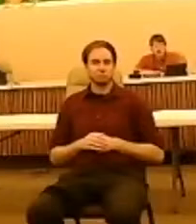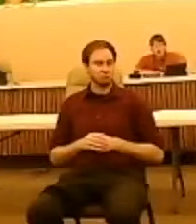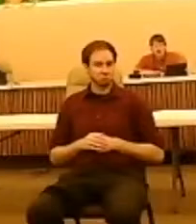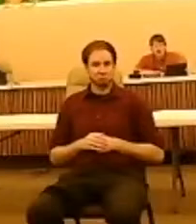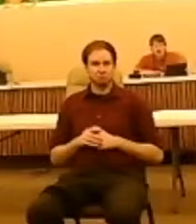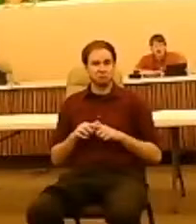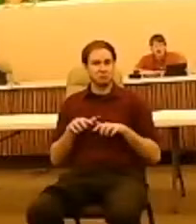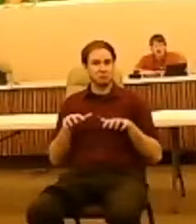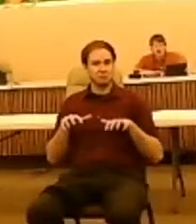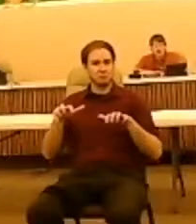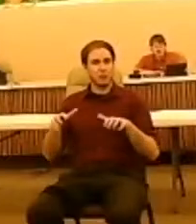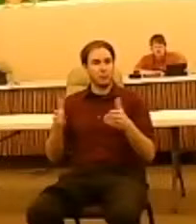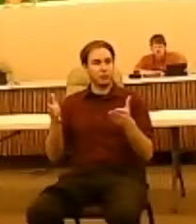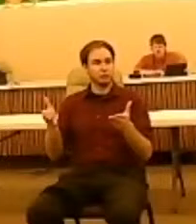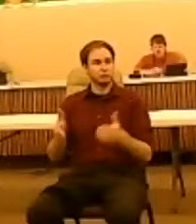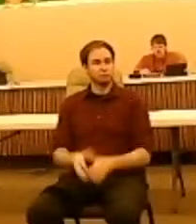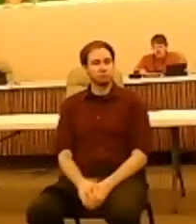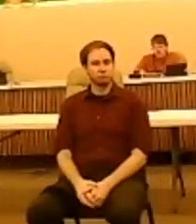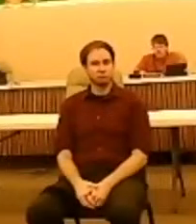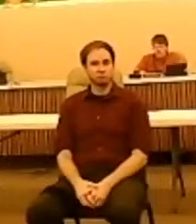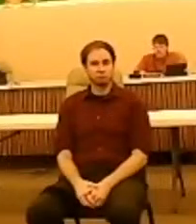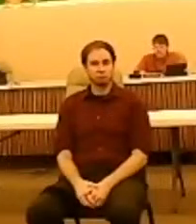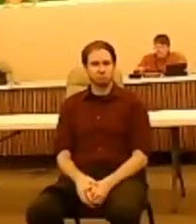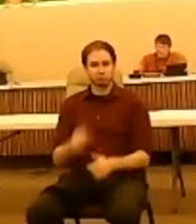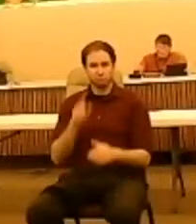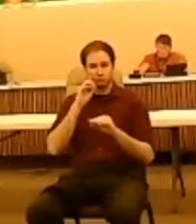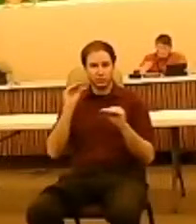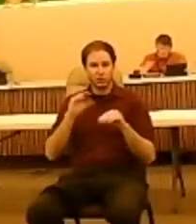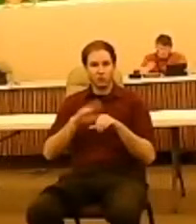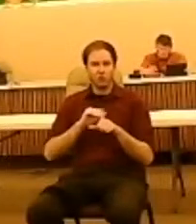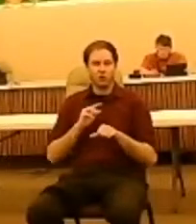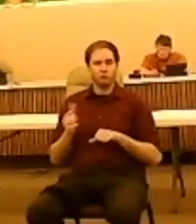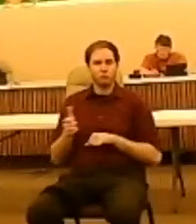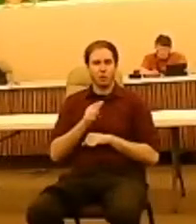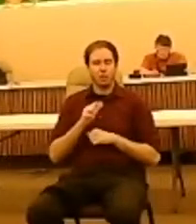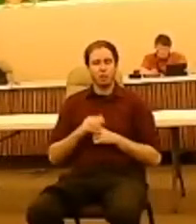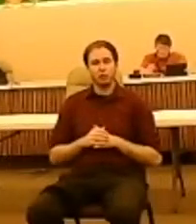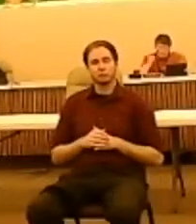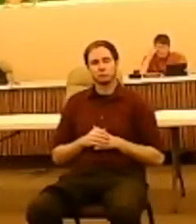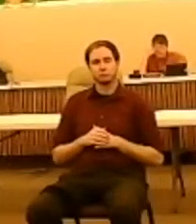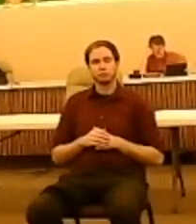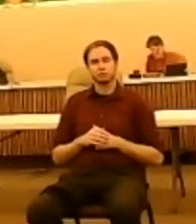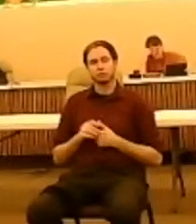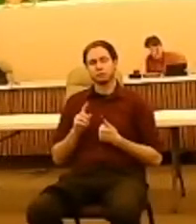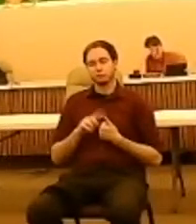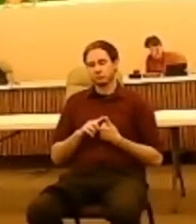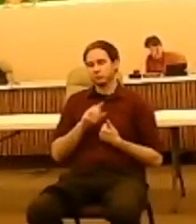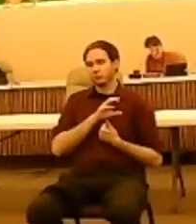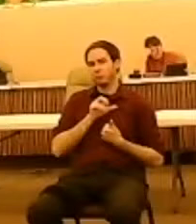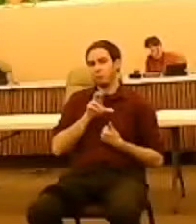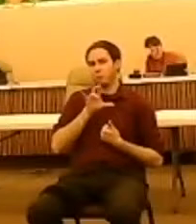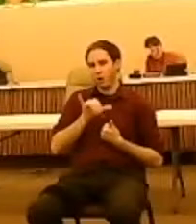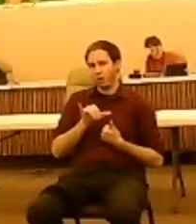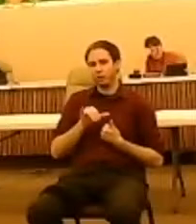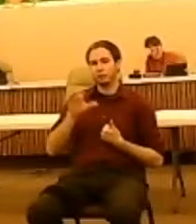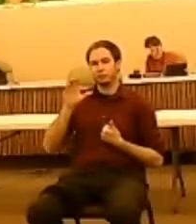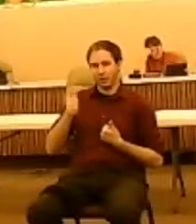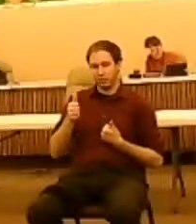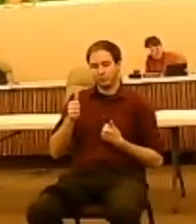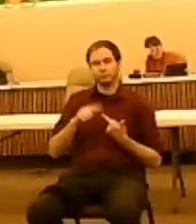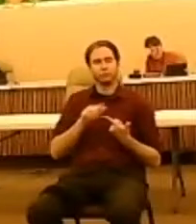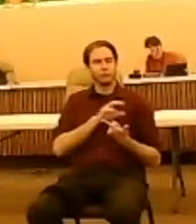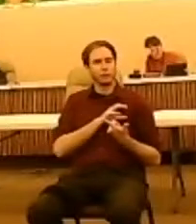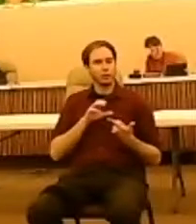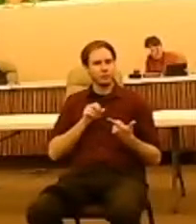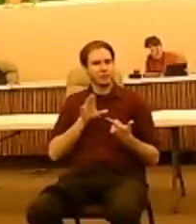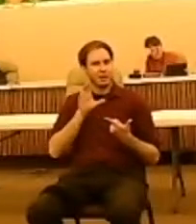Anything from the public? Hearing none, please call the roll. Councilmember Barley, Aye.